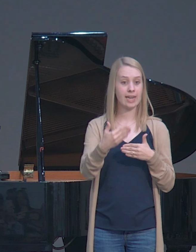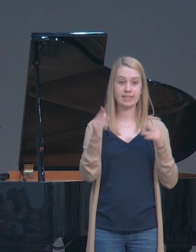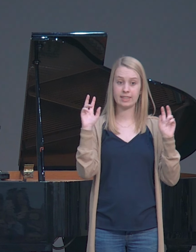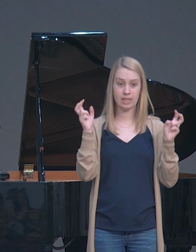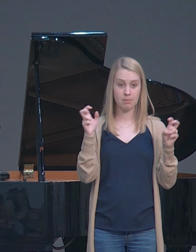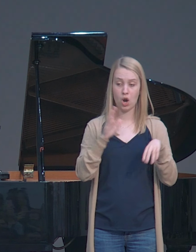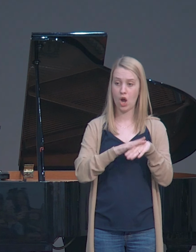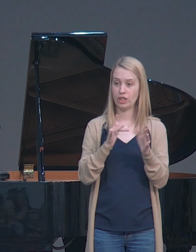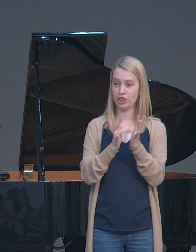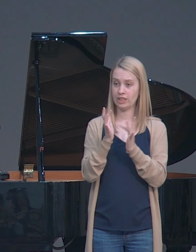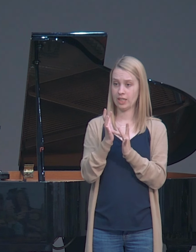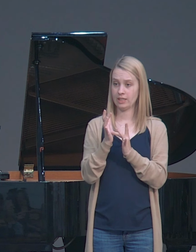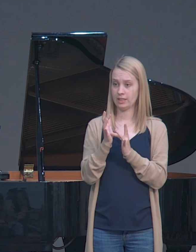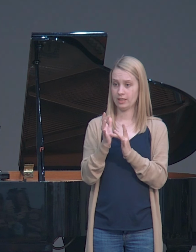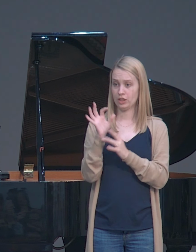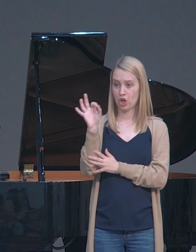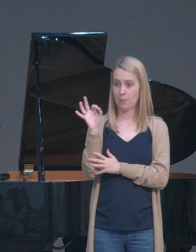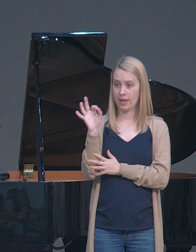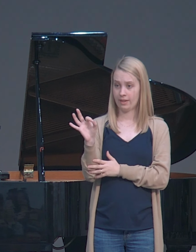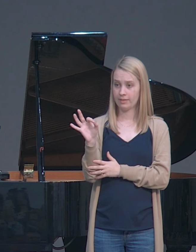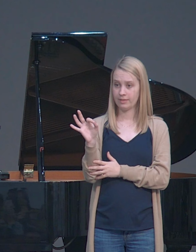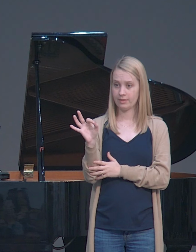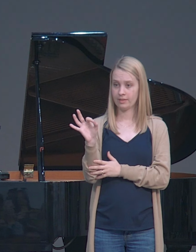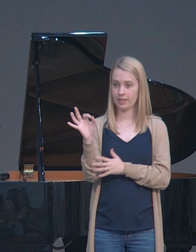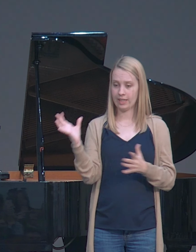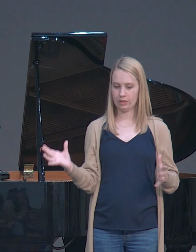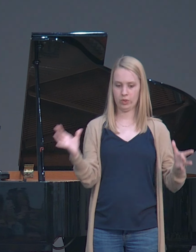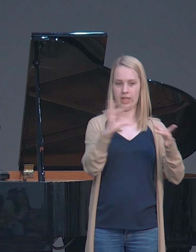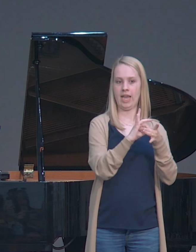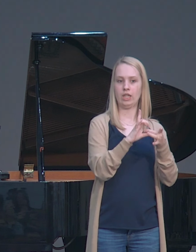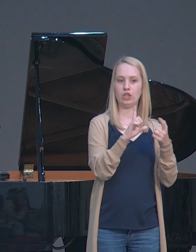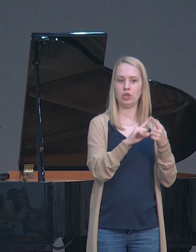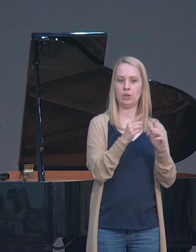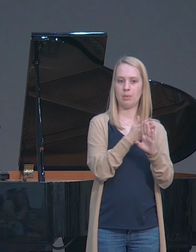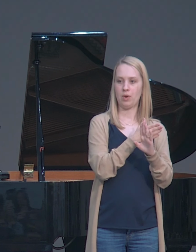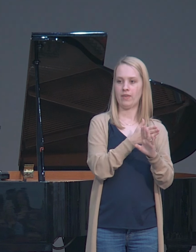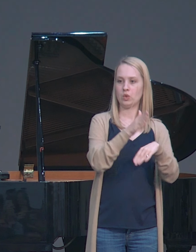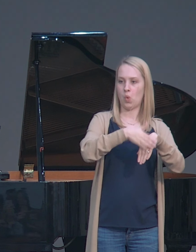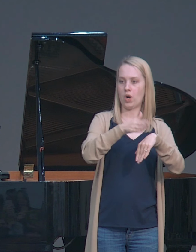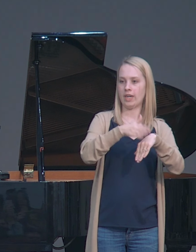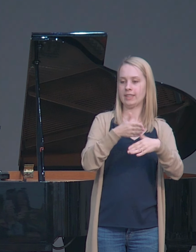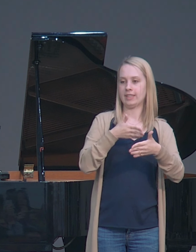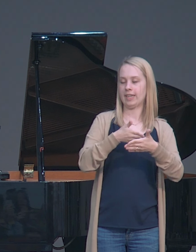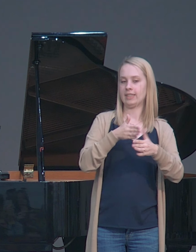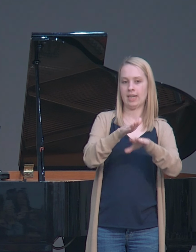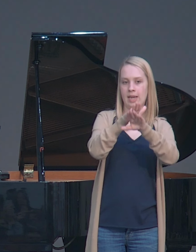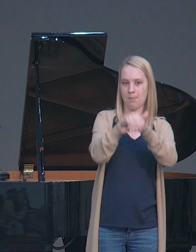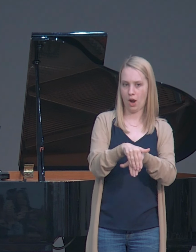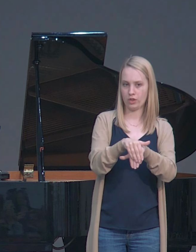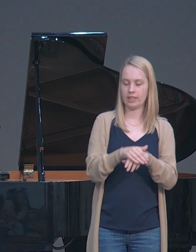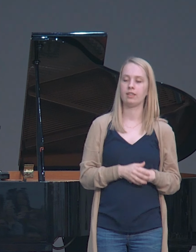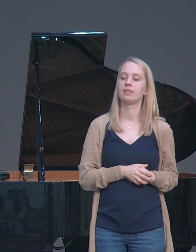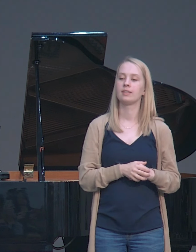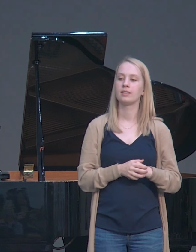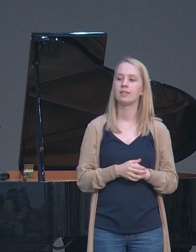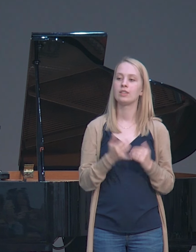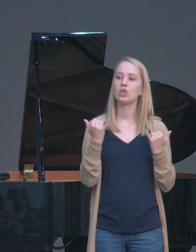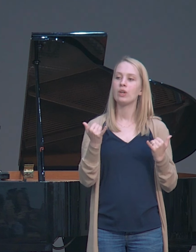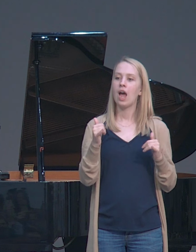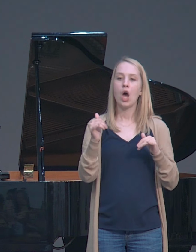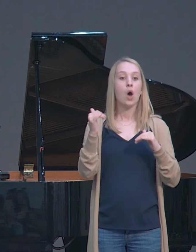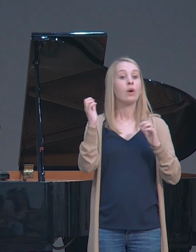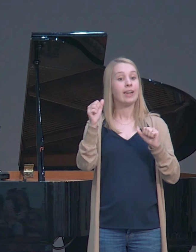agenda is consistent with his warnings against hypocrisy from chapter 6. And so we can expect that